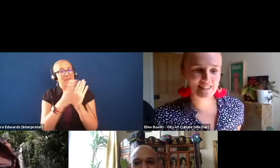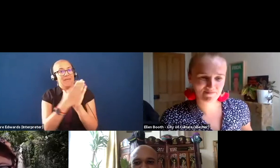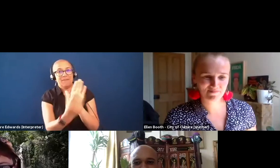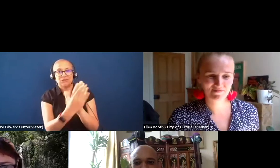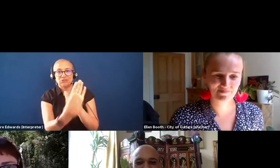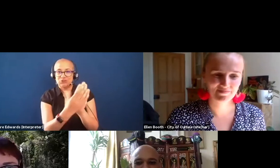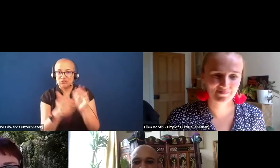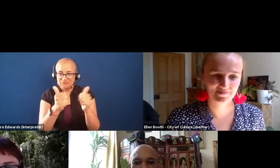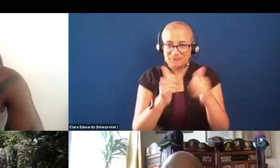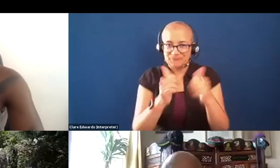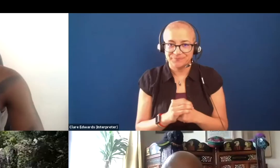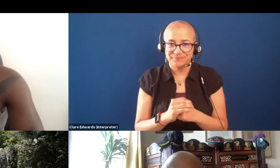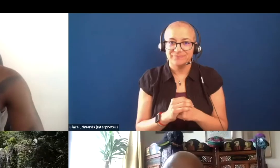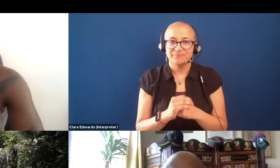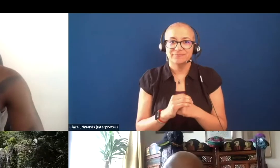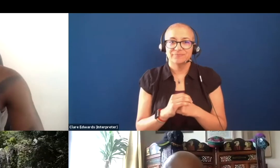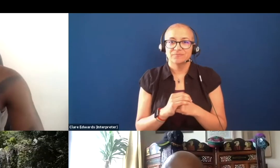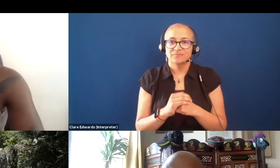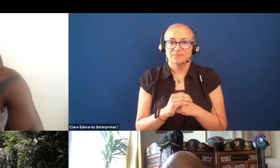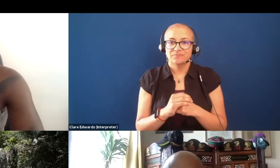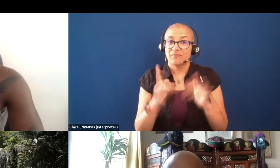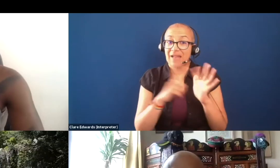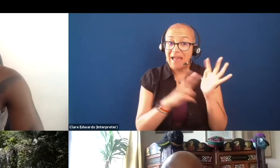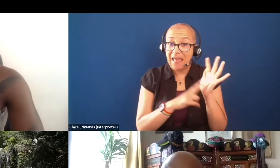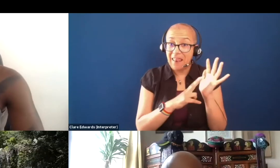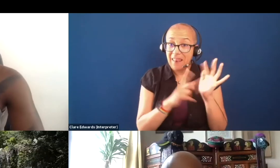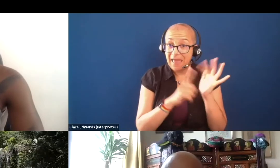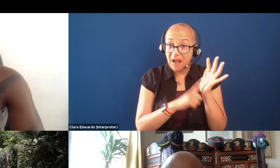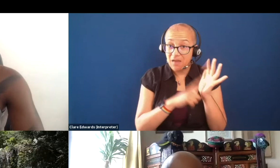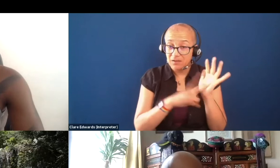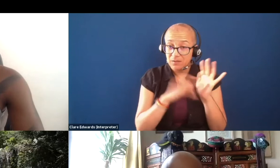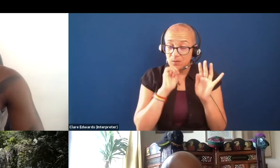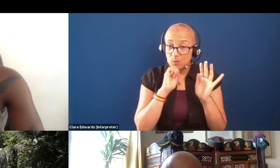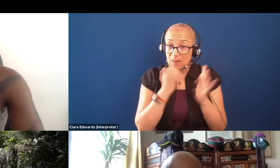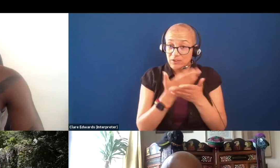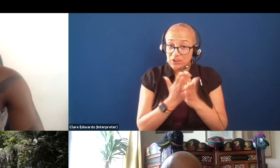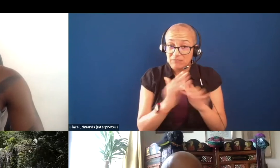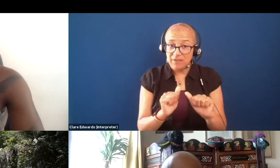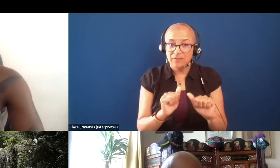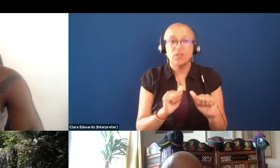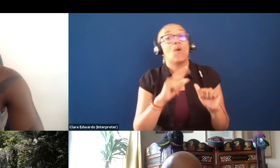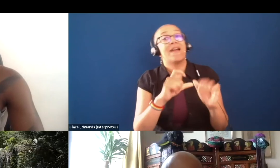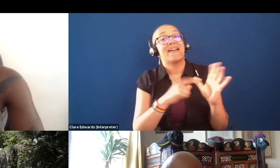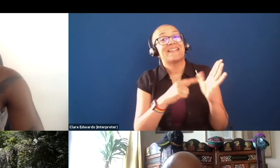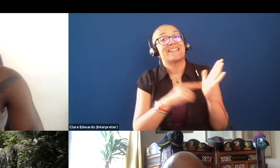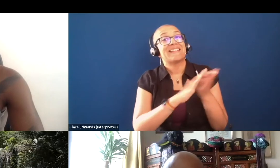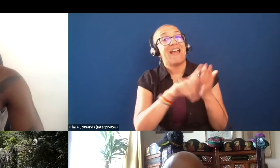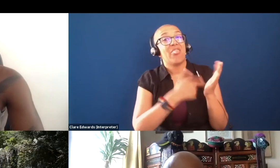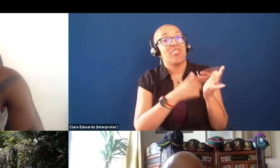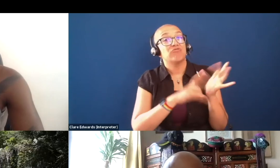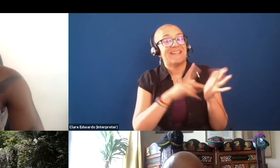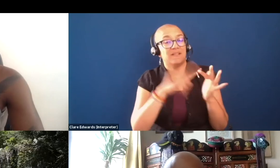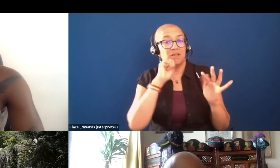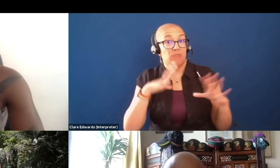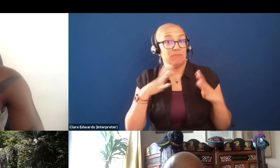Great. which I believe, Ellen, you're going to share. Catherine is just probably going to get those up.